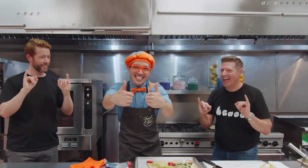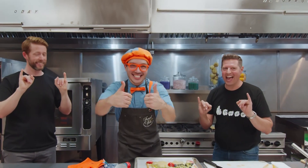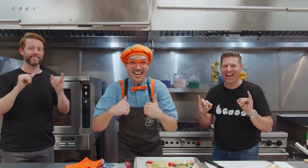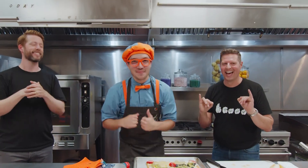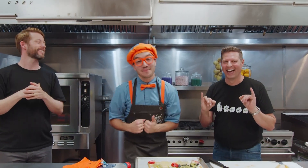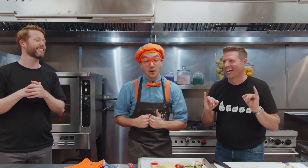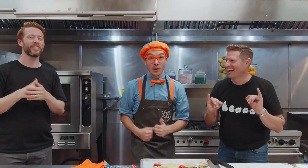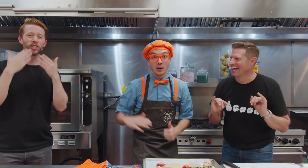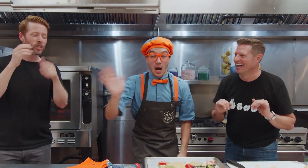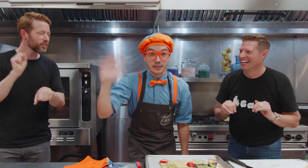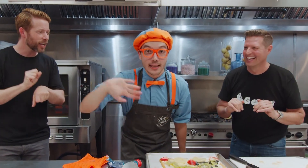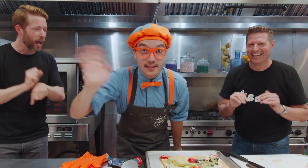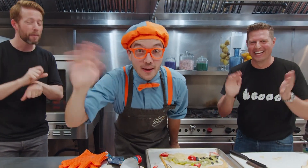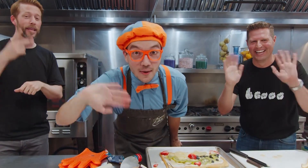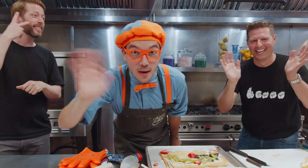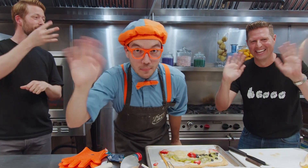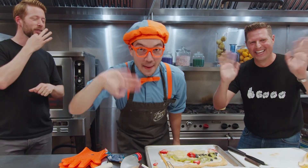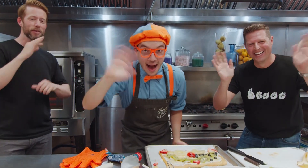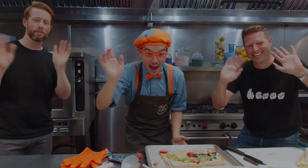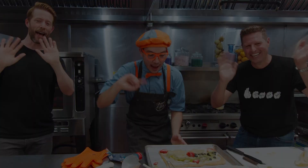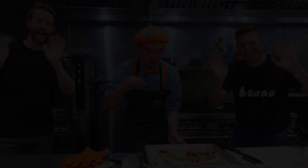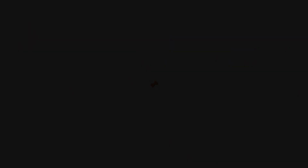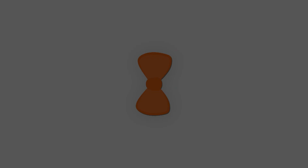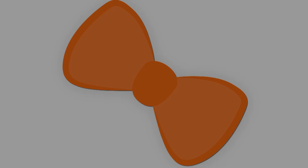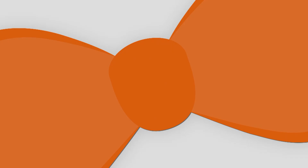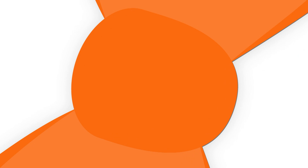Good job! Well, I'll see you soon! Bye!